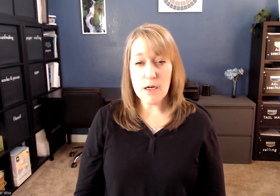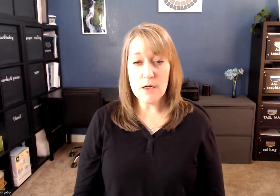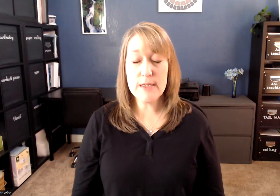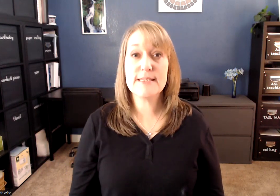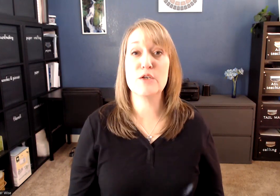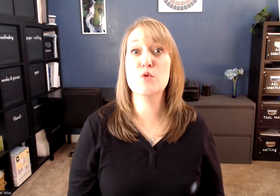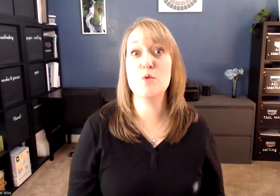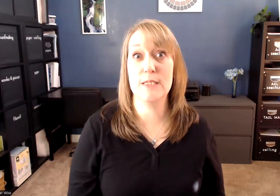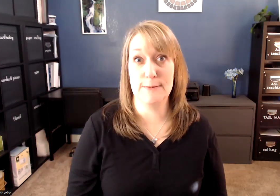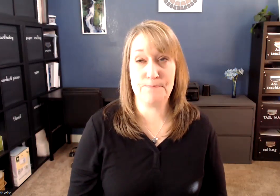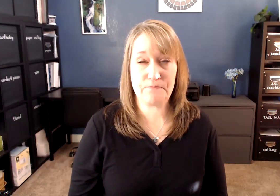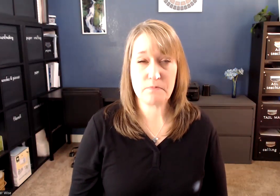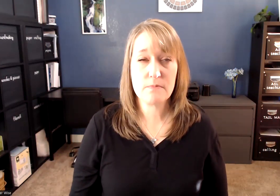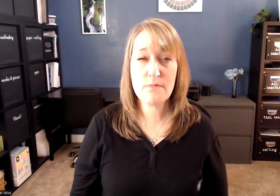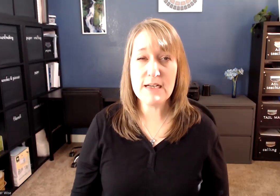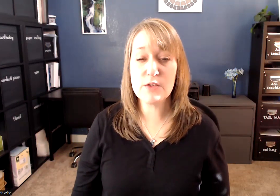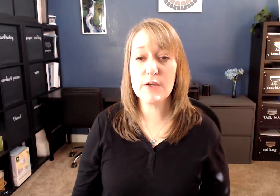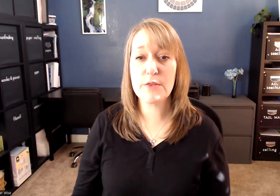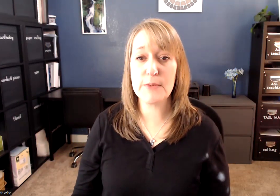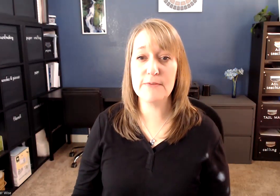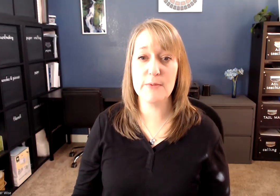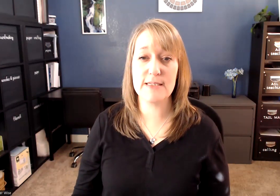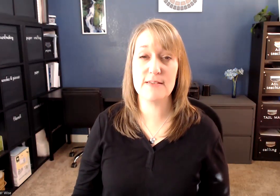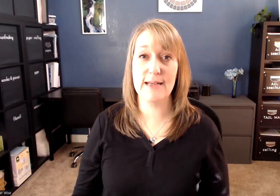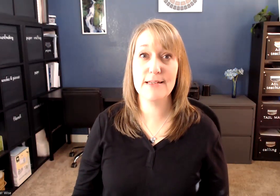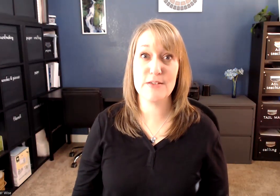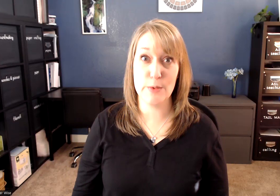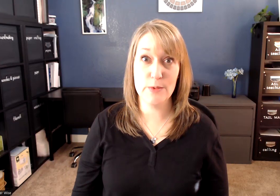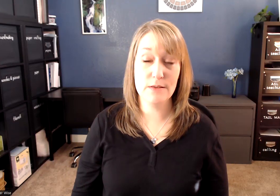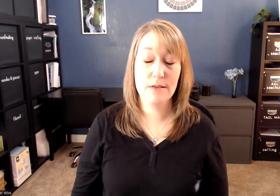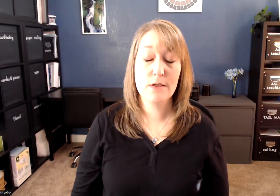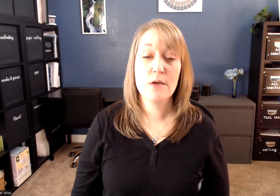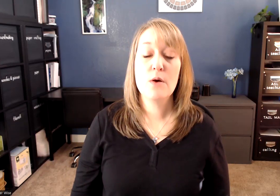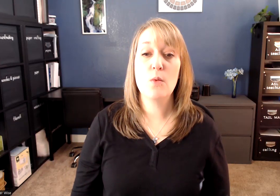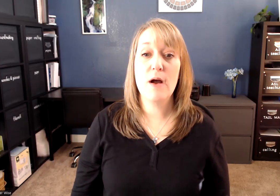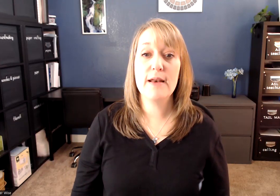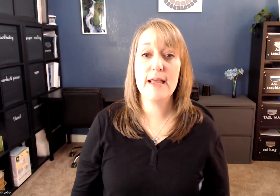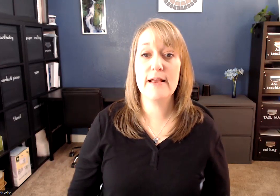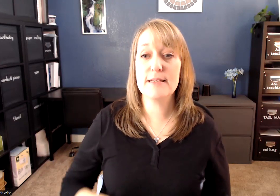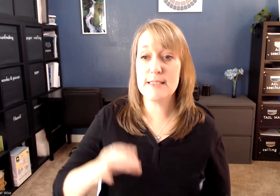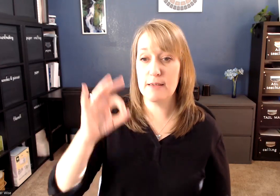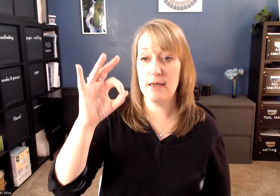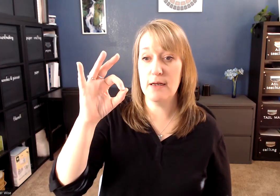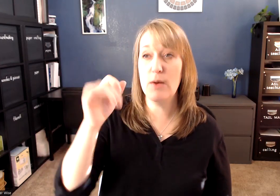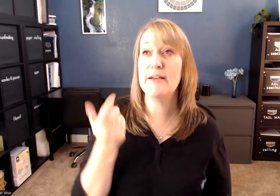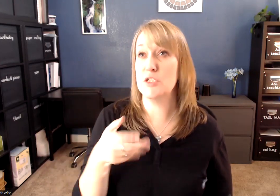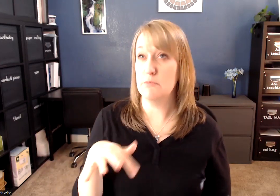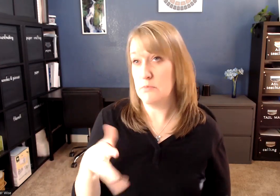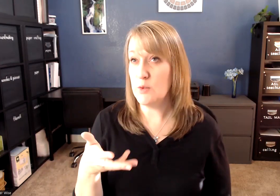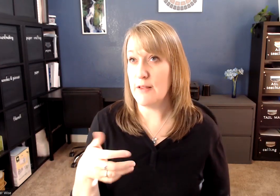are we? Soon. So there are 3 different ways of signing soon. One is, well, actually, 2 of them